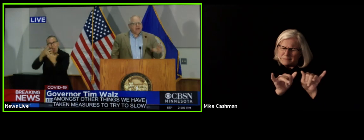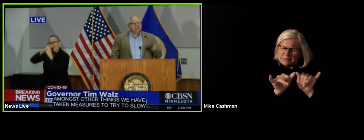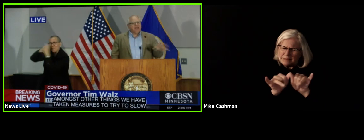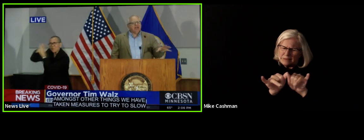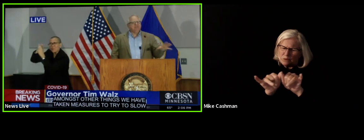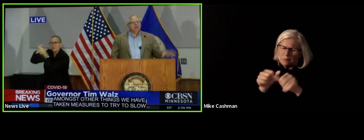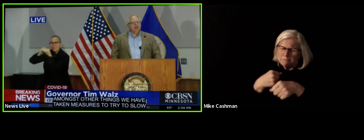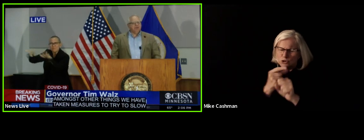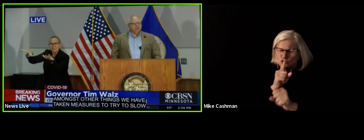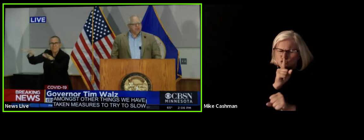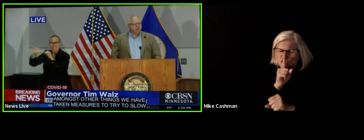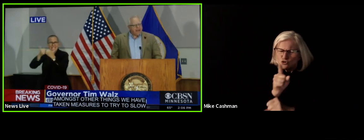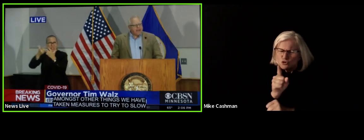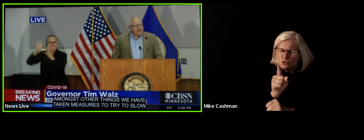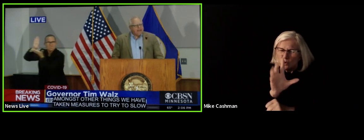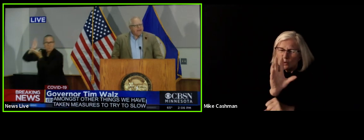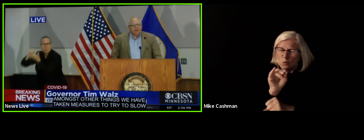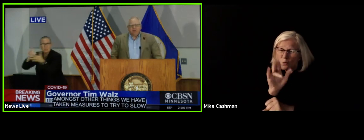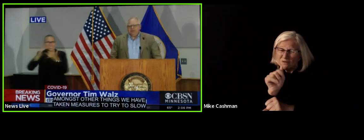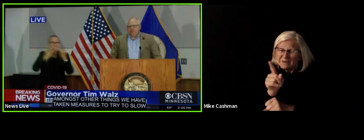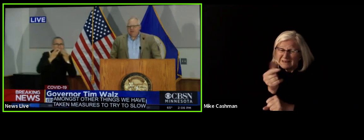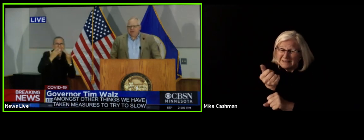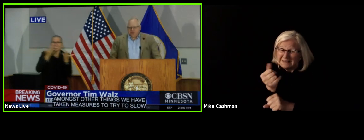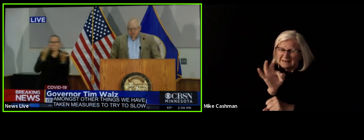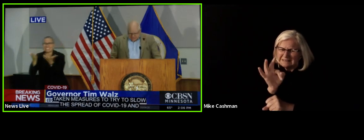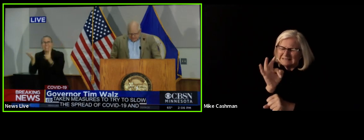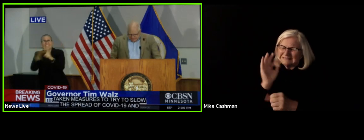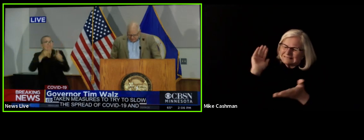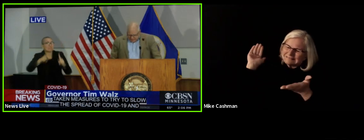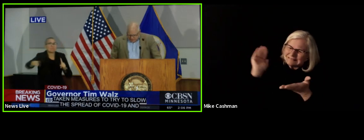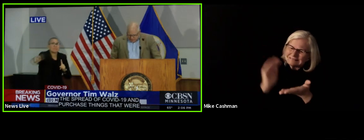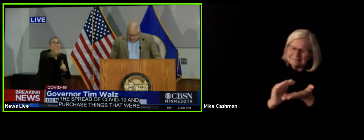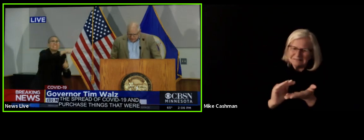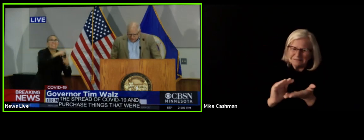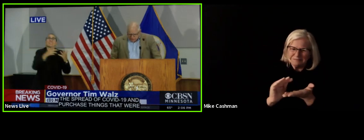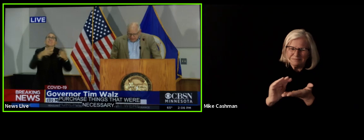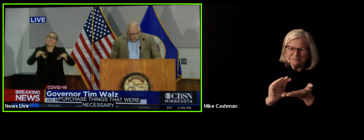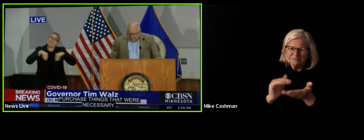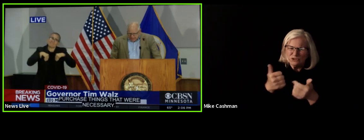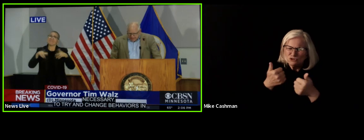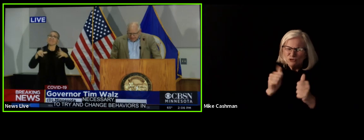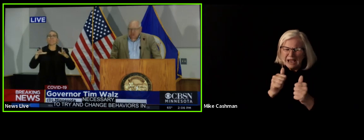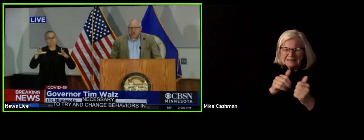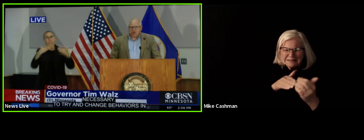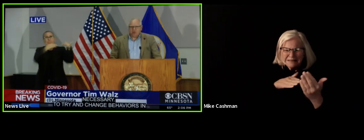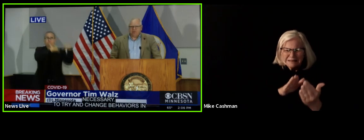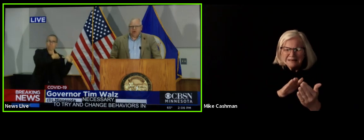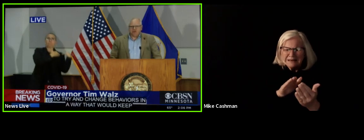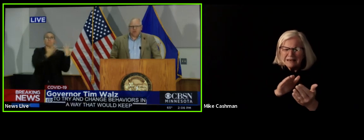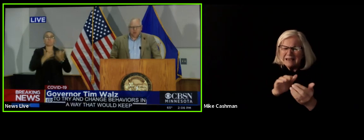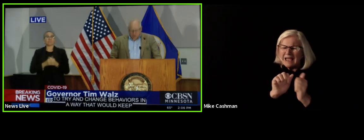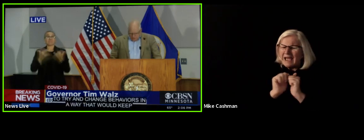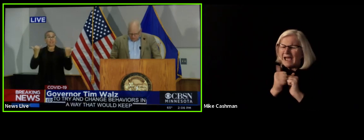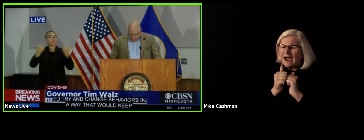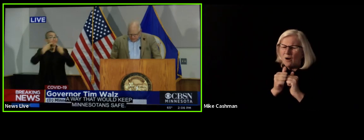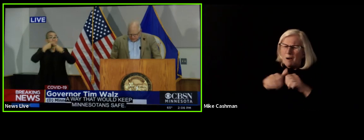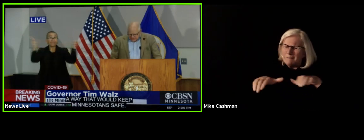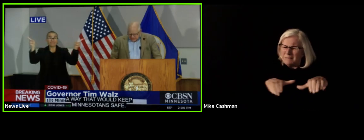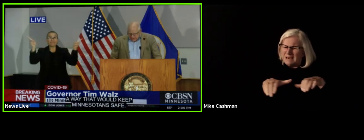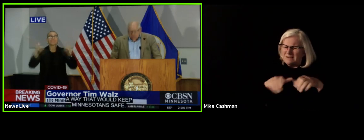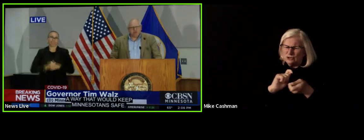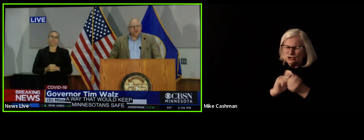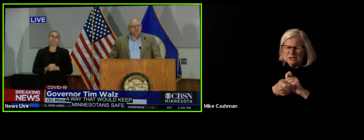try and change behaviors in a way that would keep Minnesotans safe. And today we're here to announce another one of those. We're going to